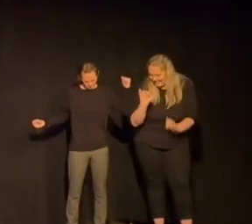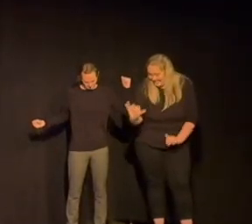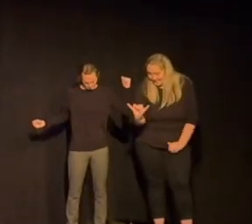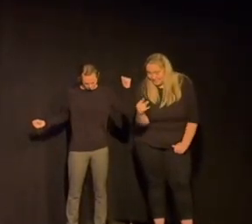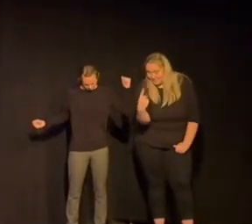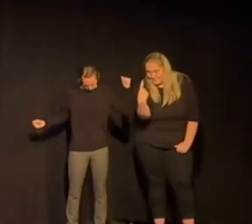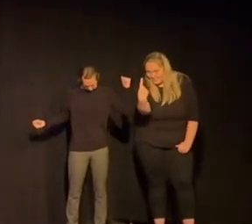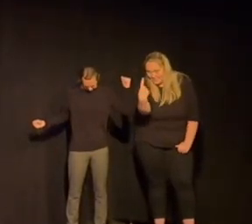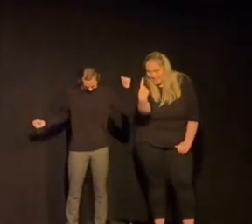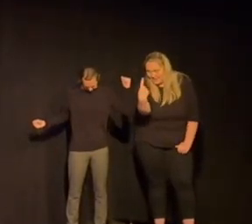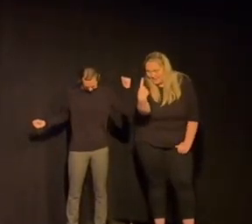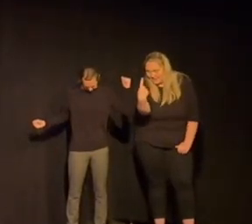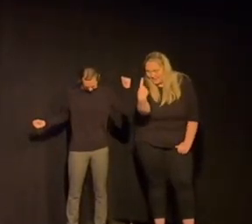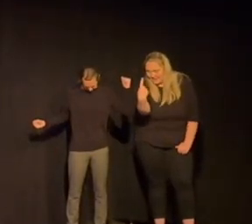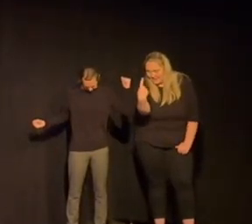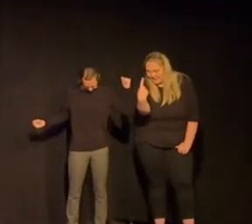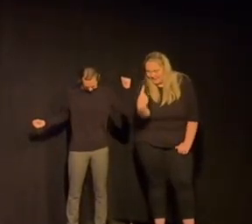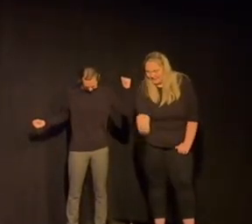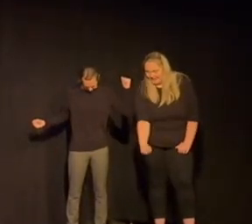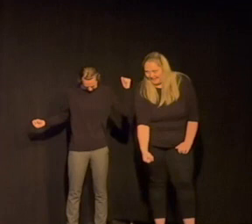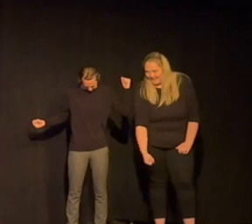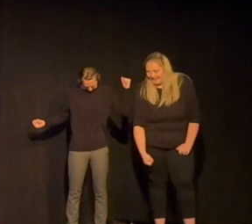That's one.